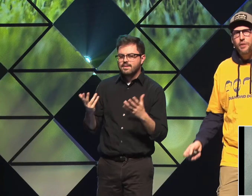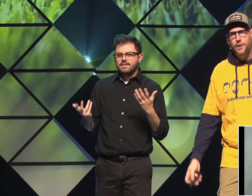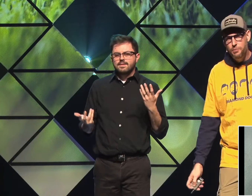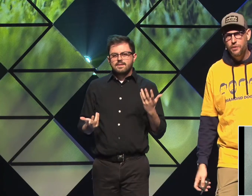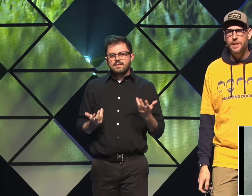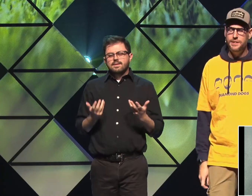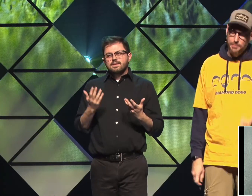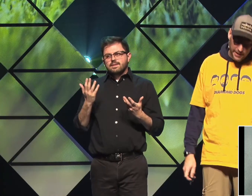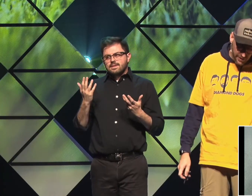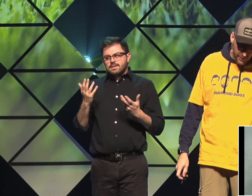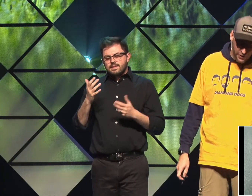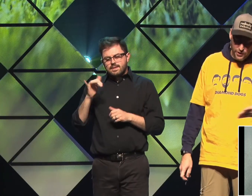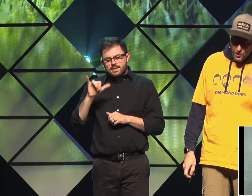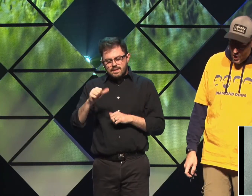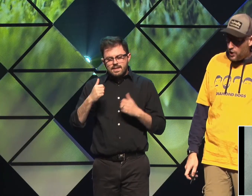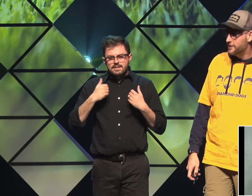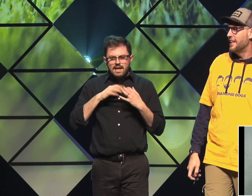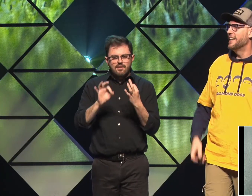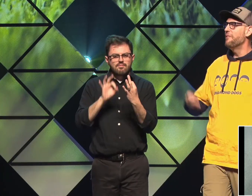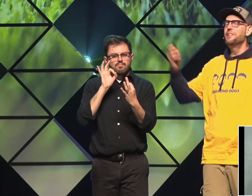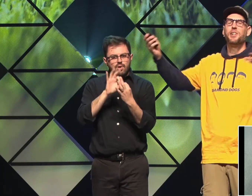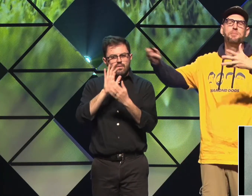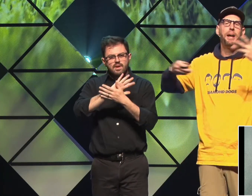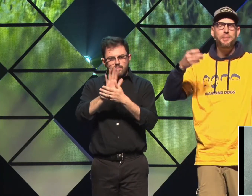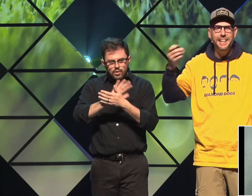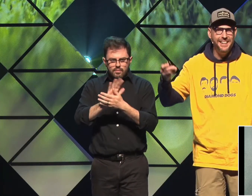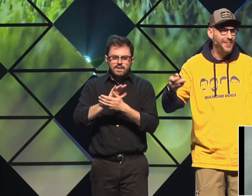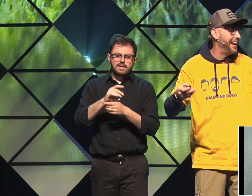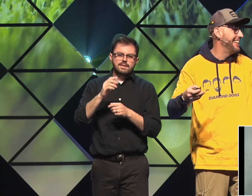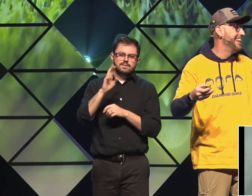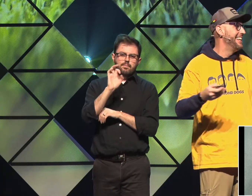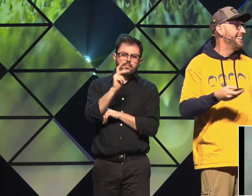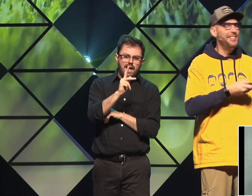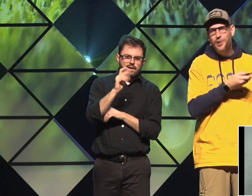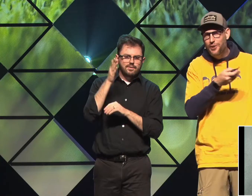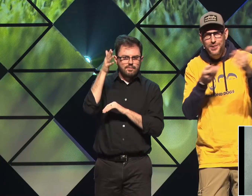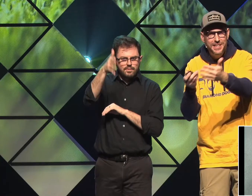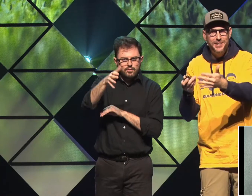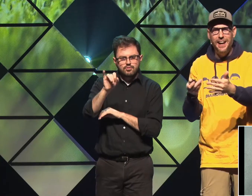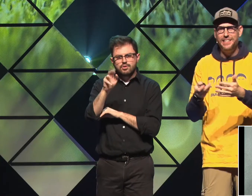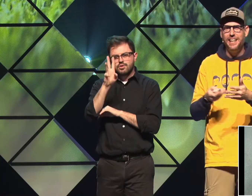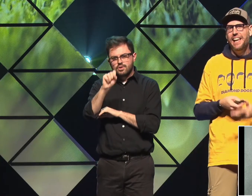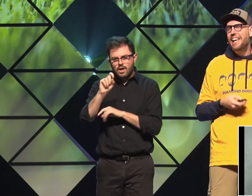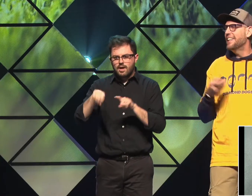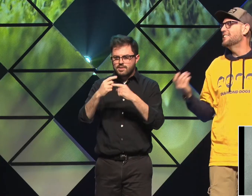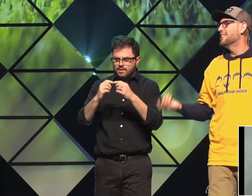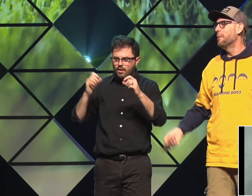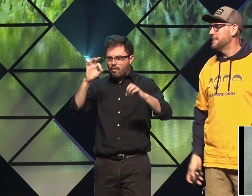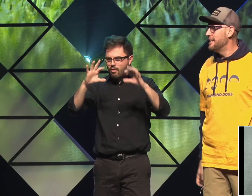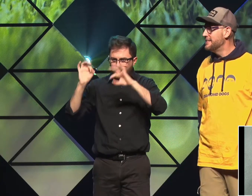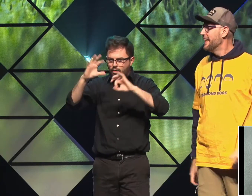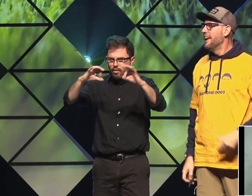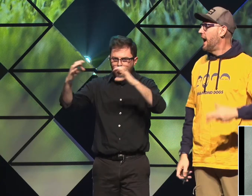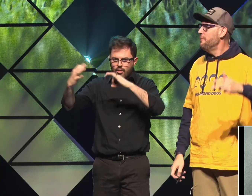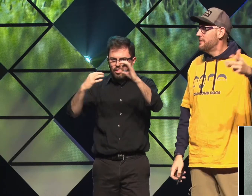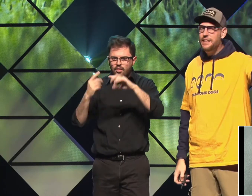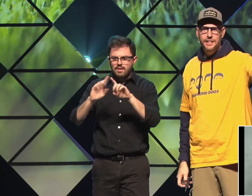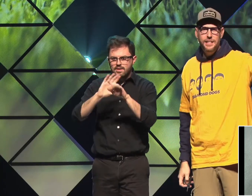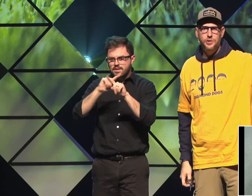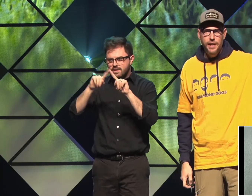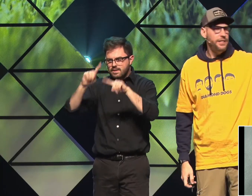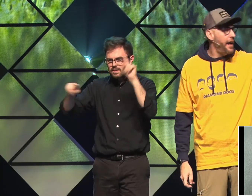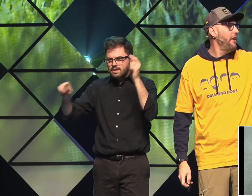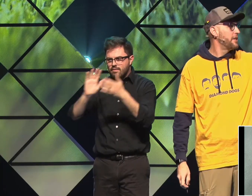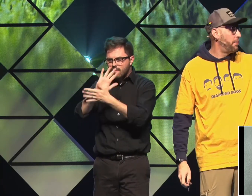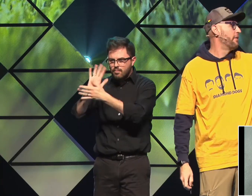they're perfect movies. Back to the Future, Jaws. And then everybody starts piping in, right? Like a total distraction. Higgins jumps in. I would think